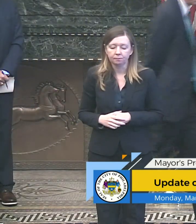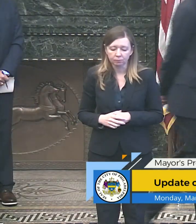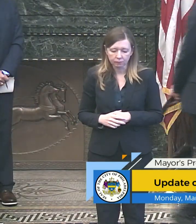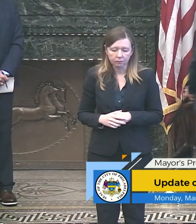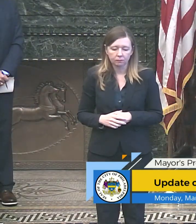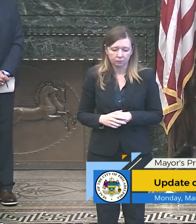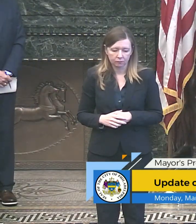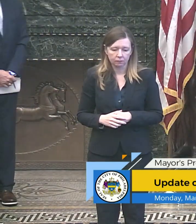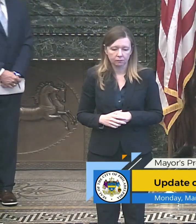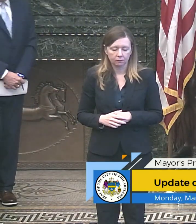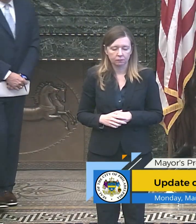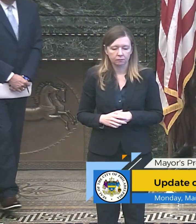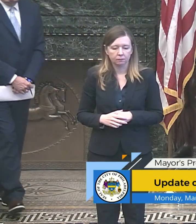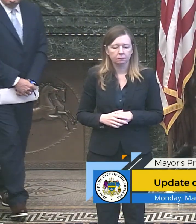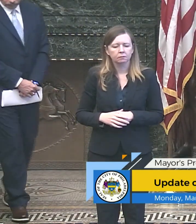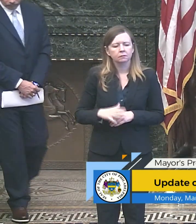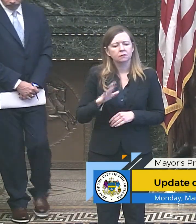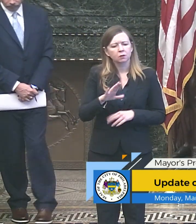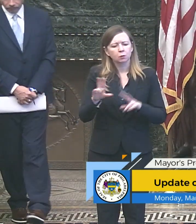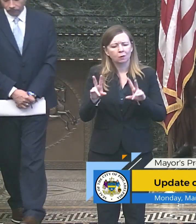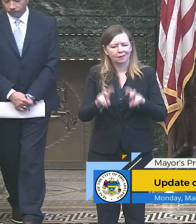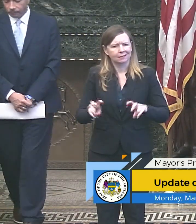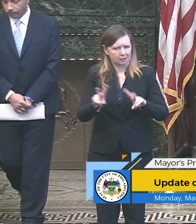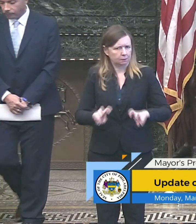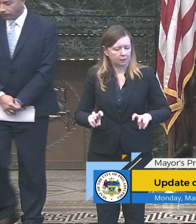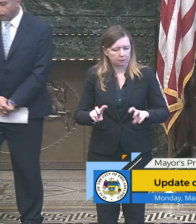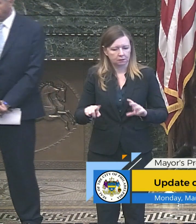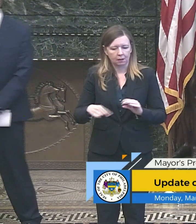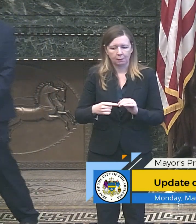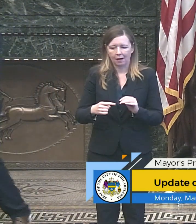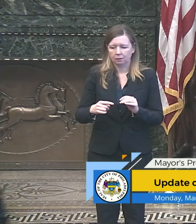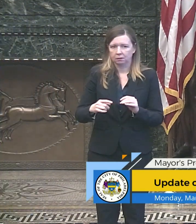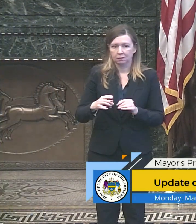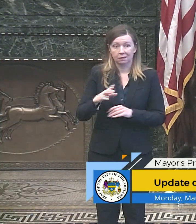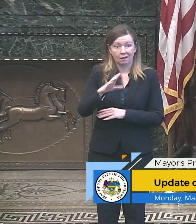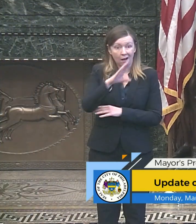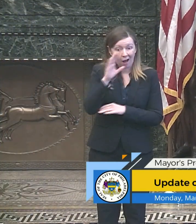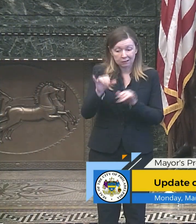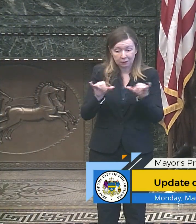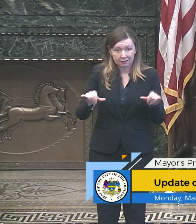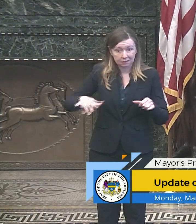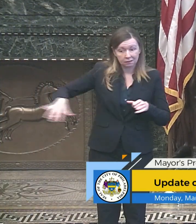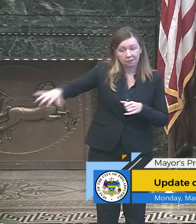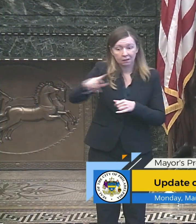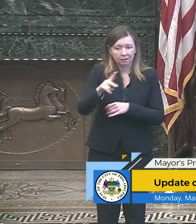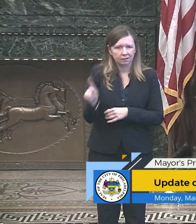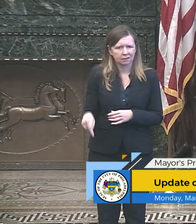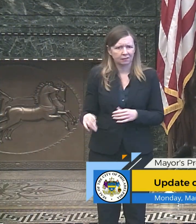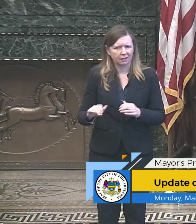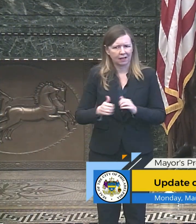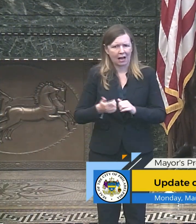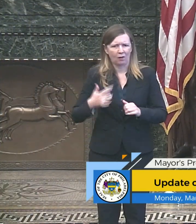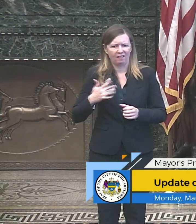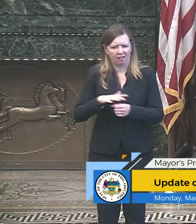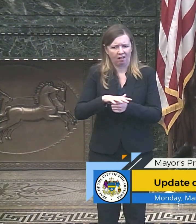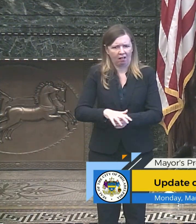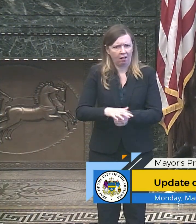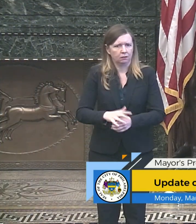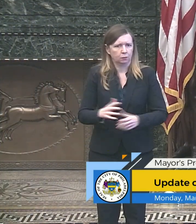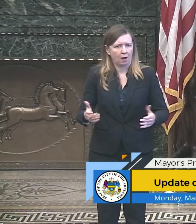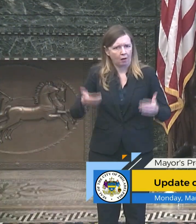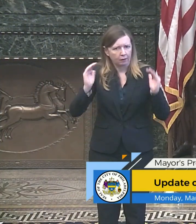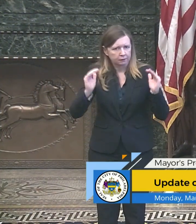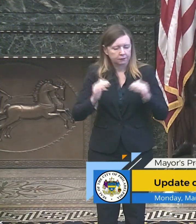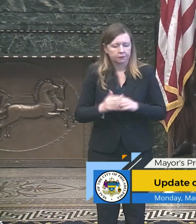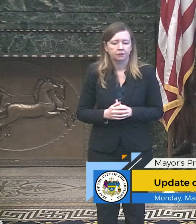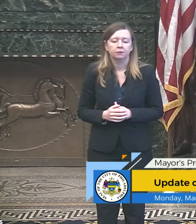can you give us your assessment of the stresses that the city's hospital system are feeling at this point? And can